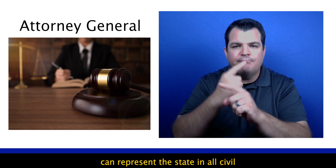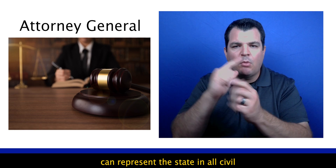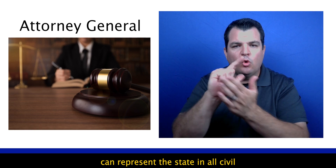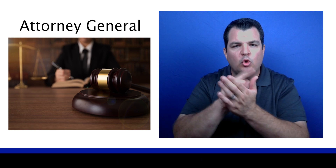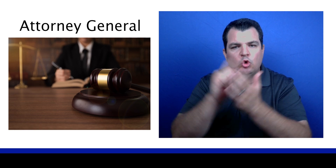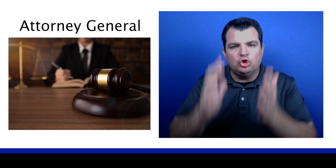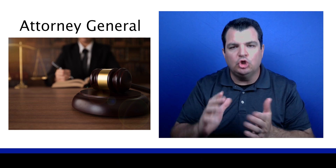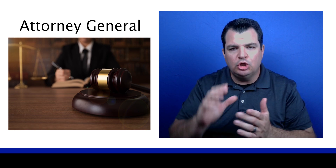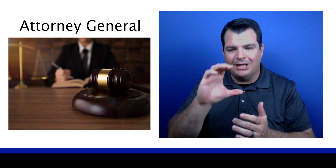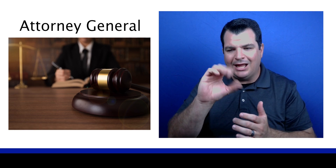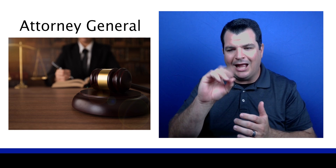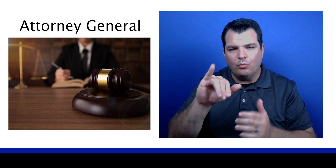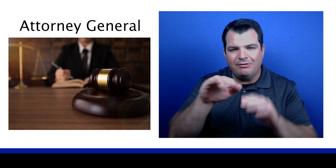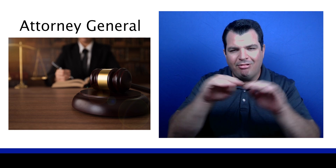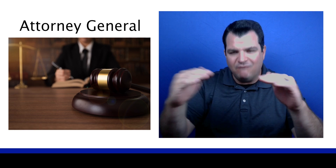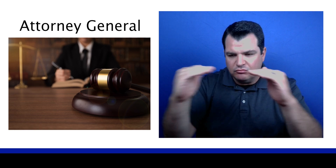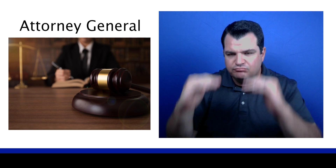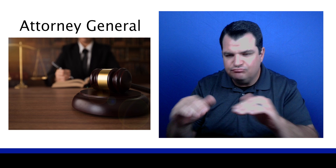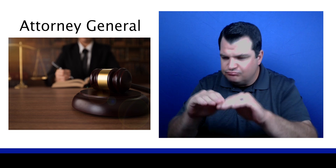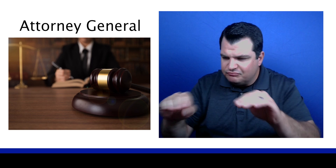legal matters.